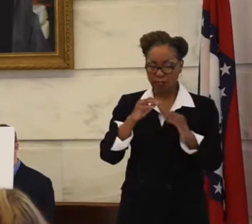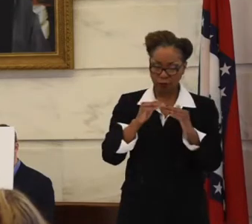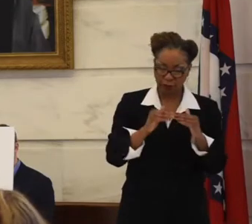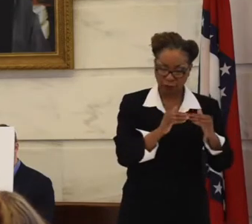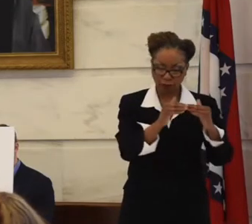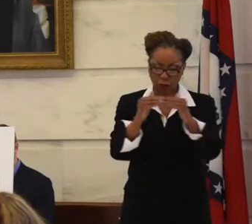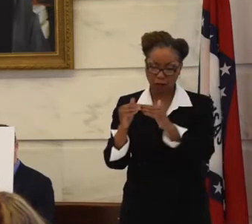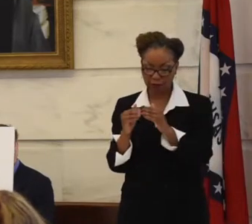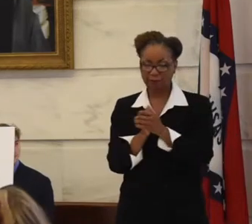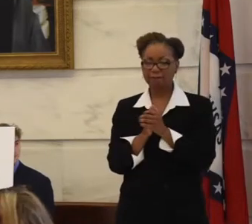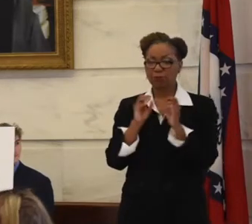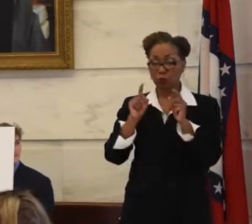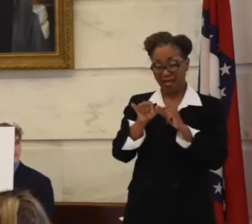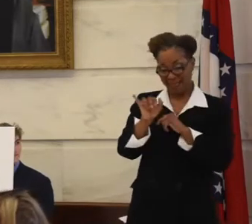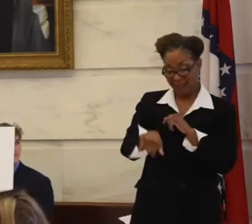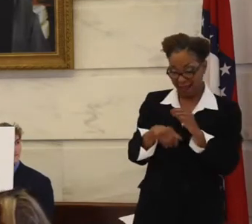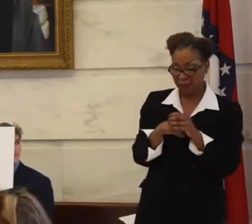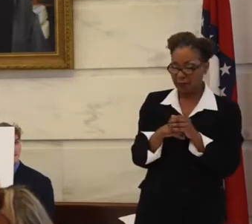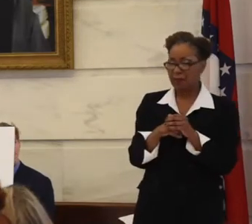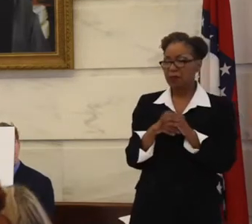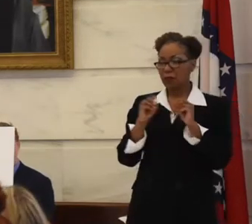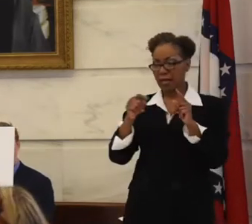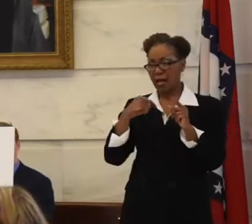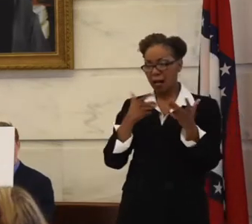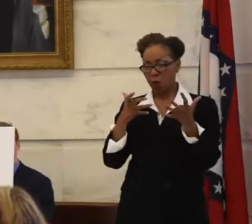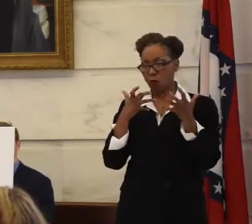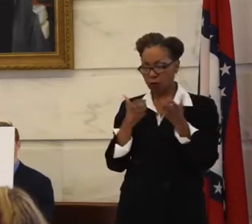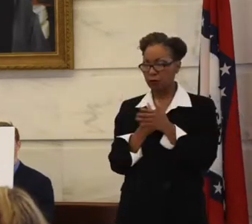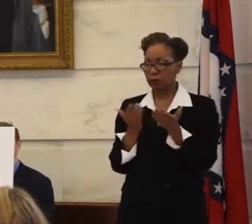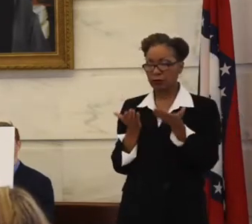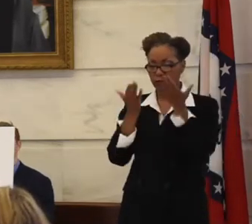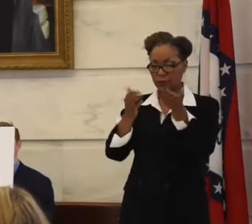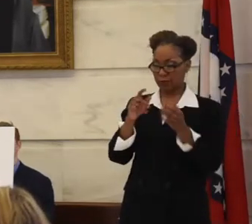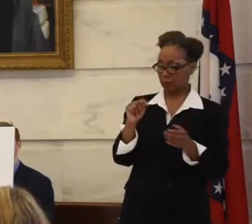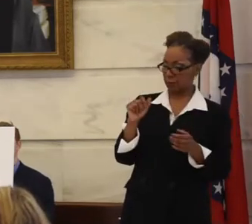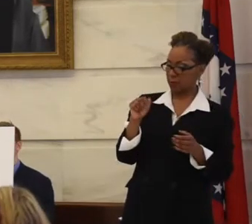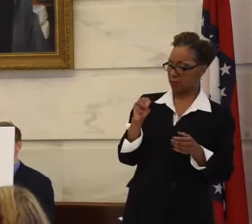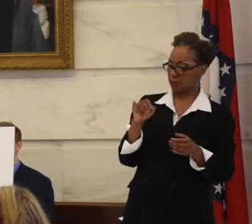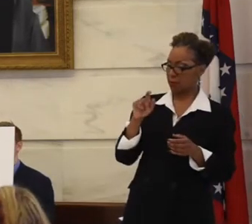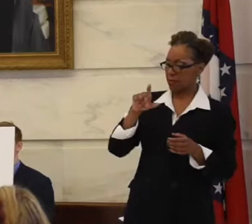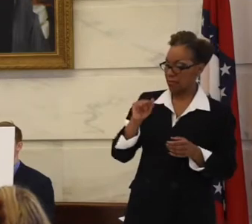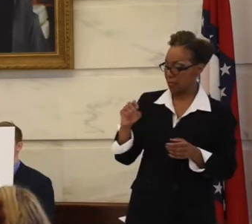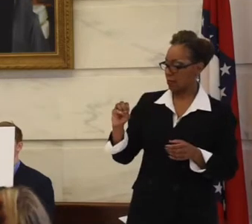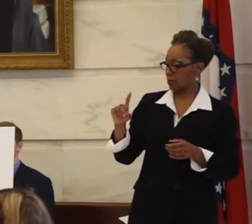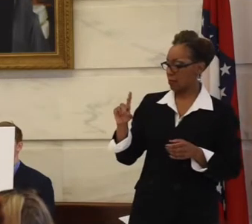just. With that in mind, I would like to bring forward Tamika Edwards,